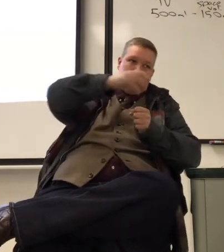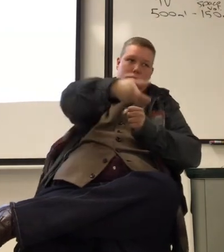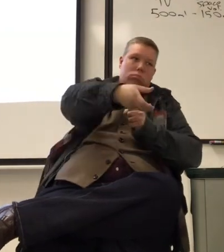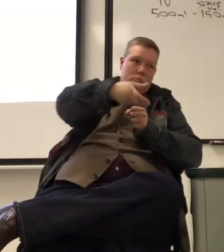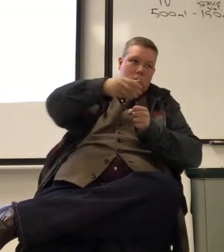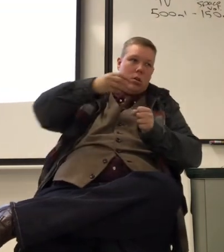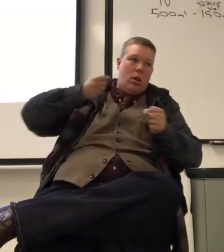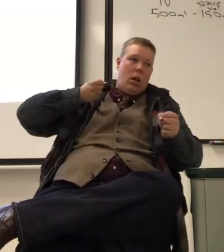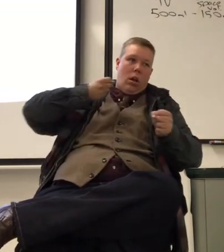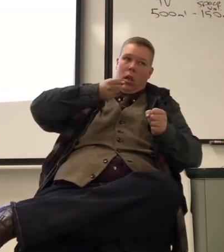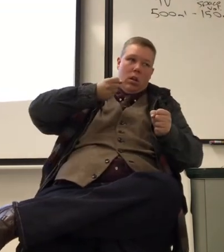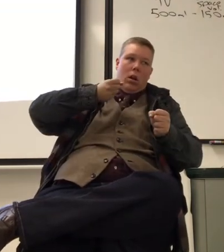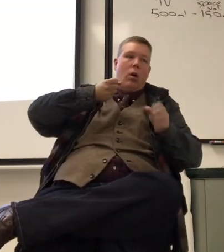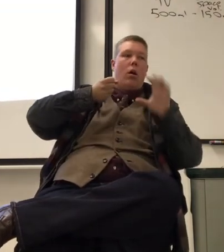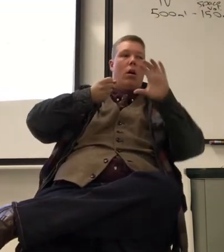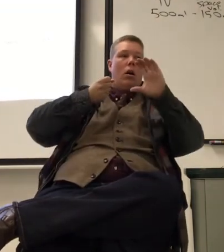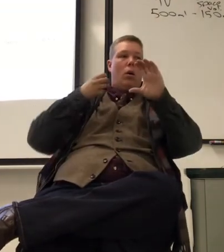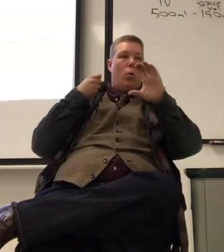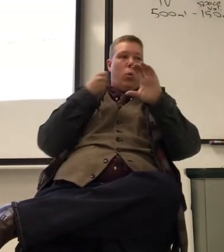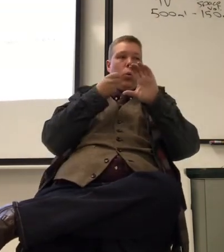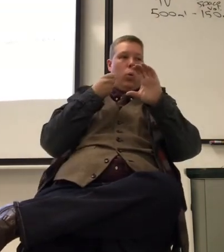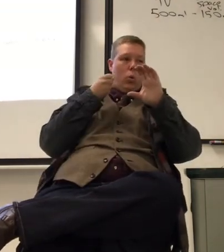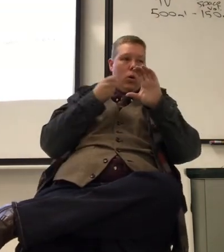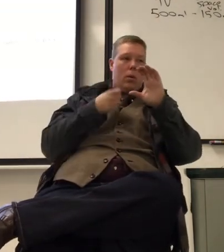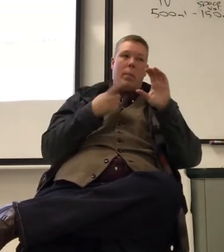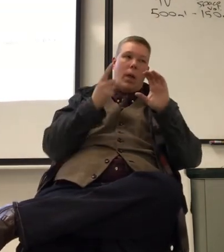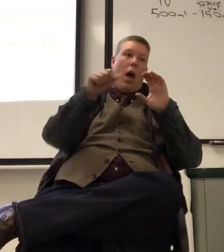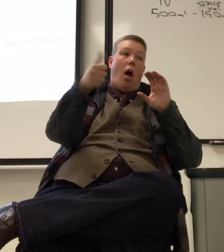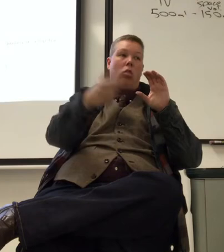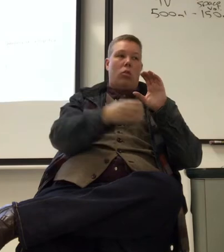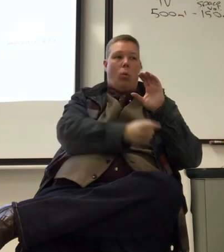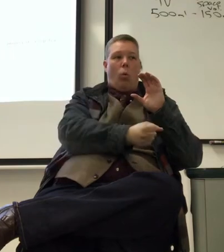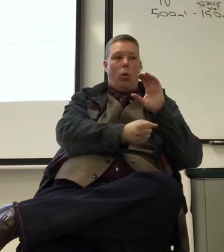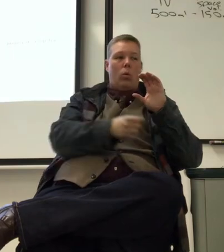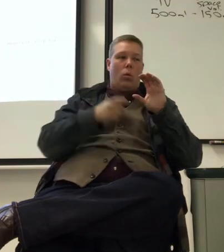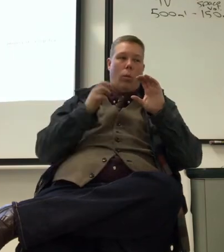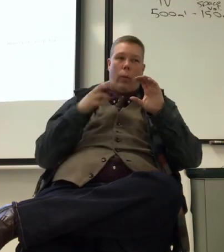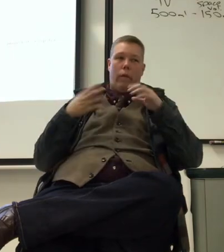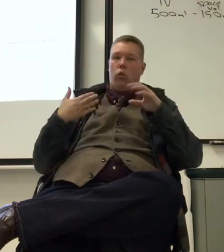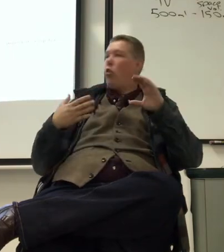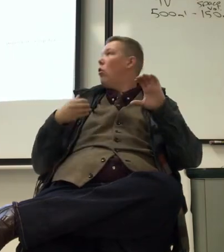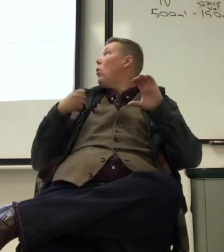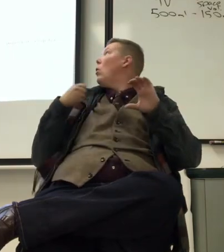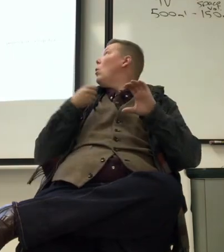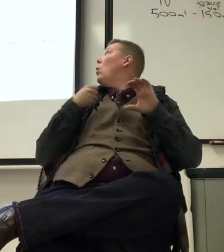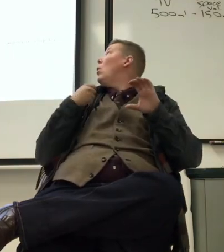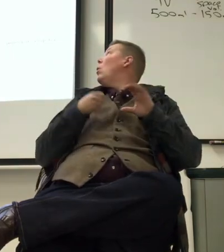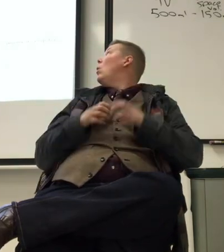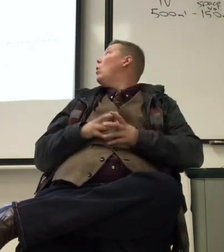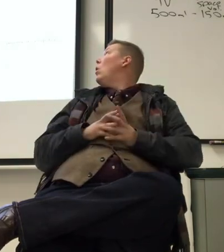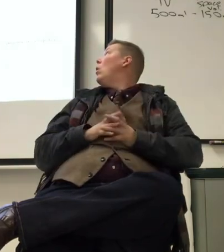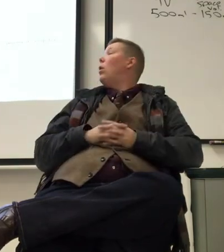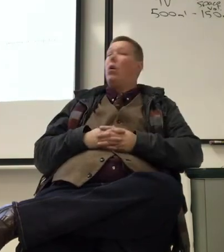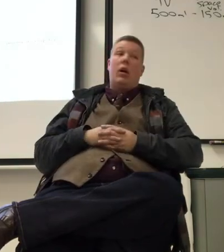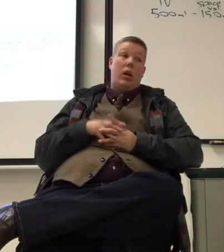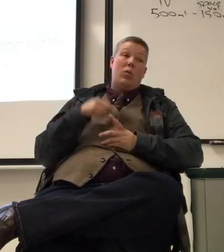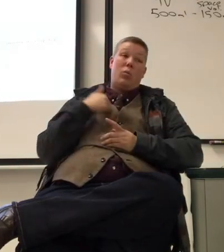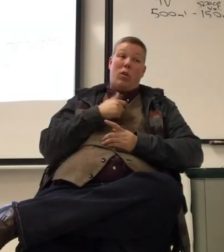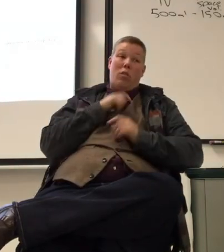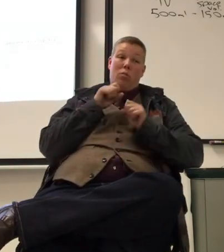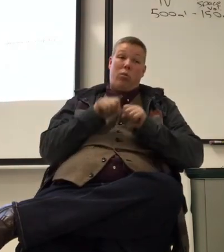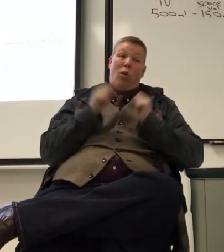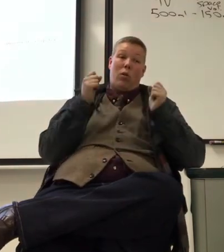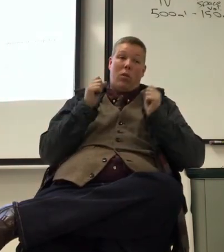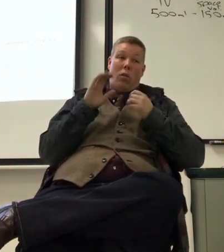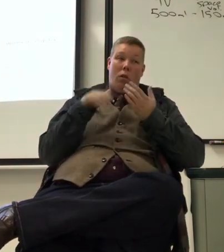torque. And we have broken all of our syringes. Okay, every single one of them, because students don't